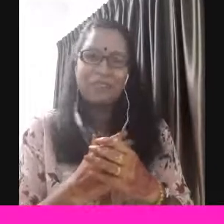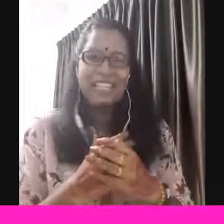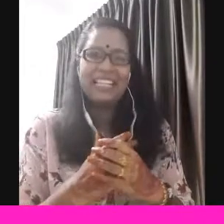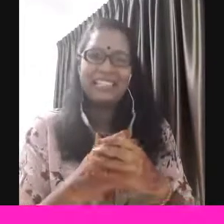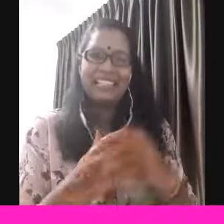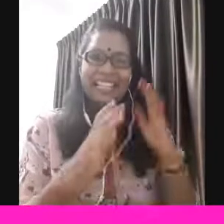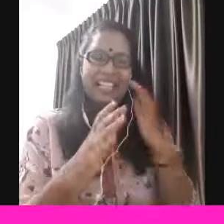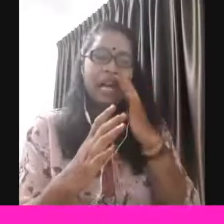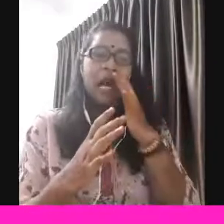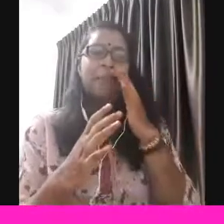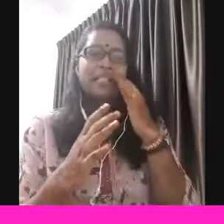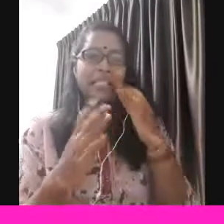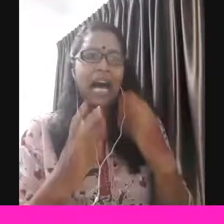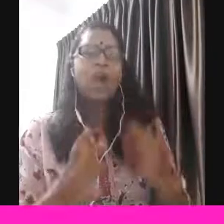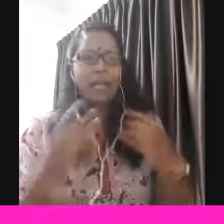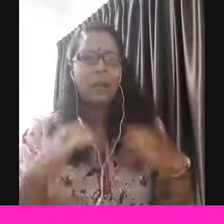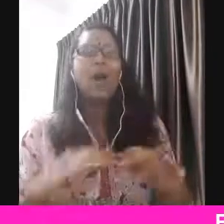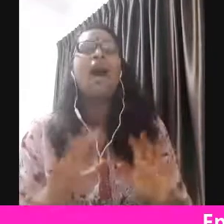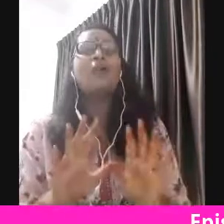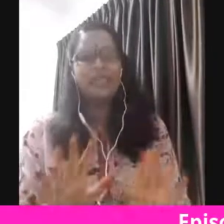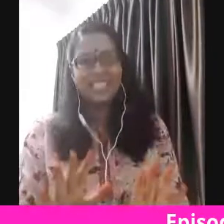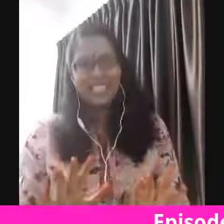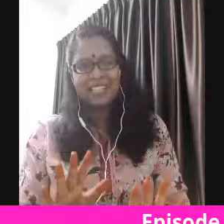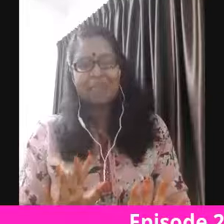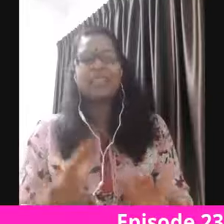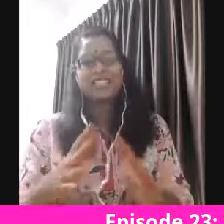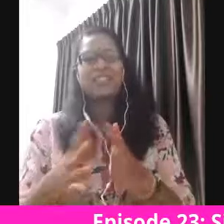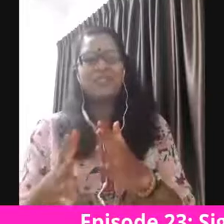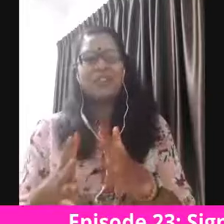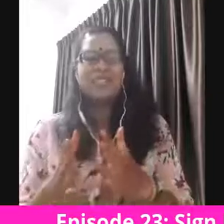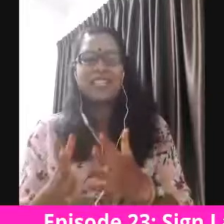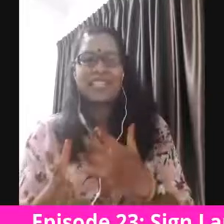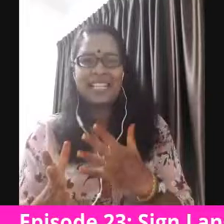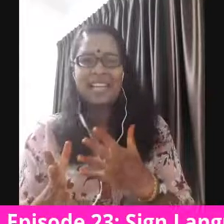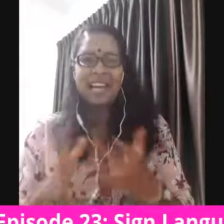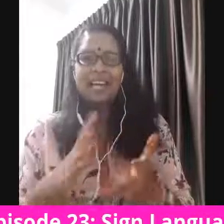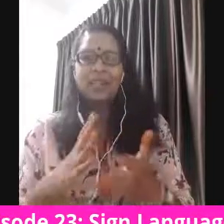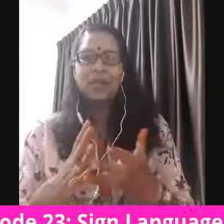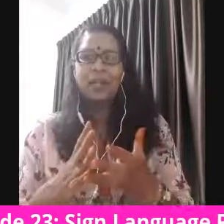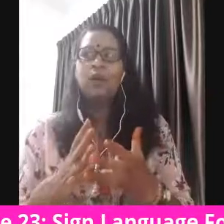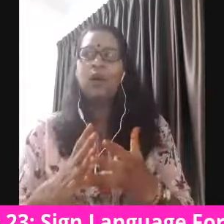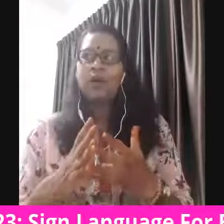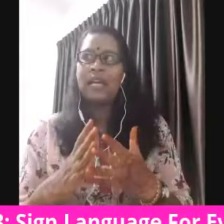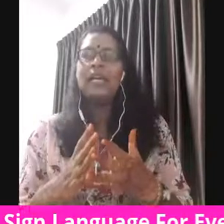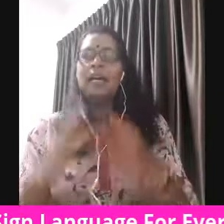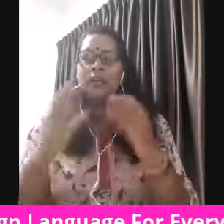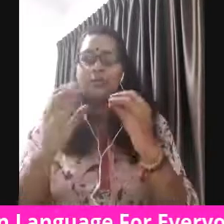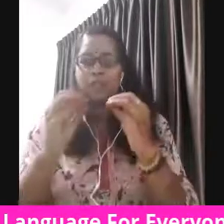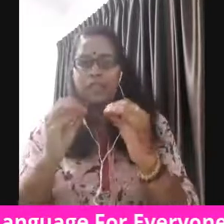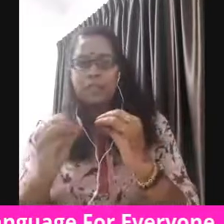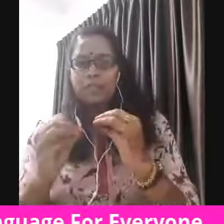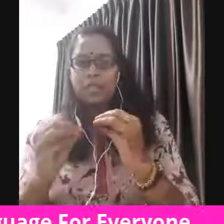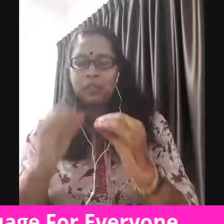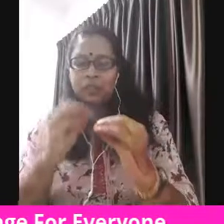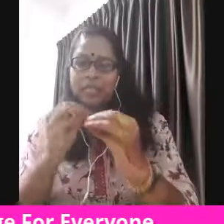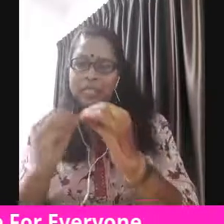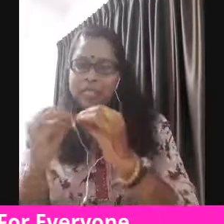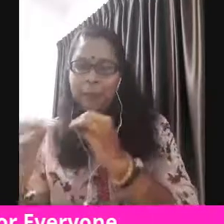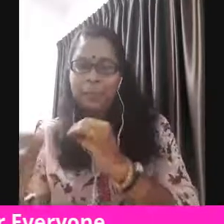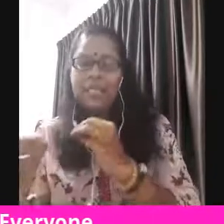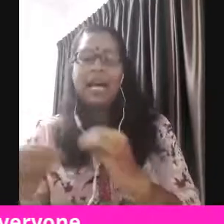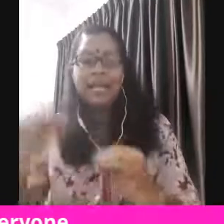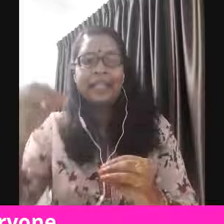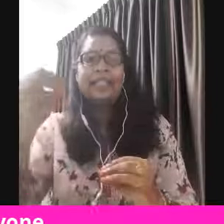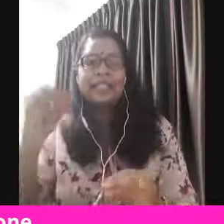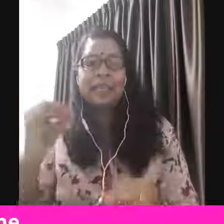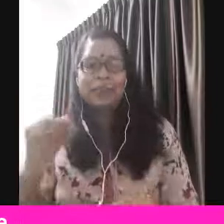challenging for me at the earlier, but now I know how to teach, because it's 5 years ready. So I know, okay, for this subject, for this